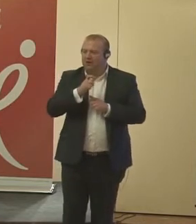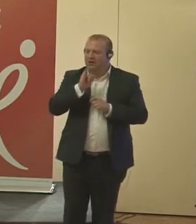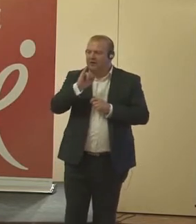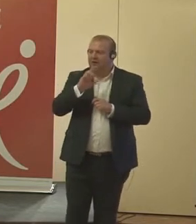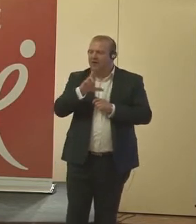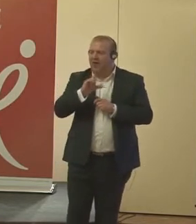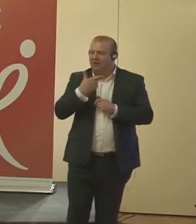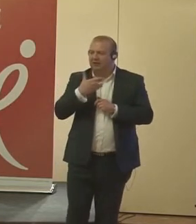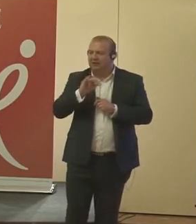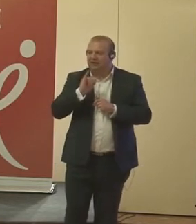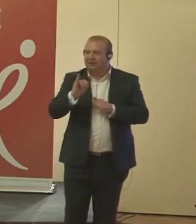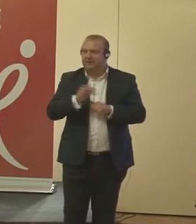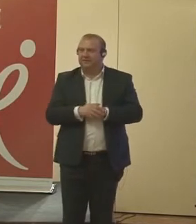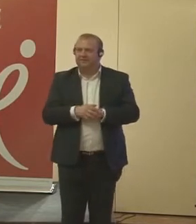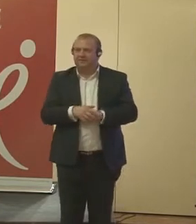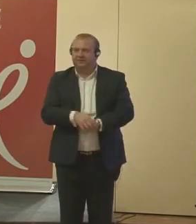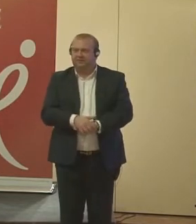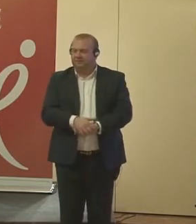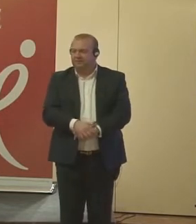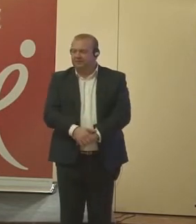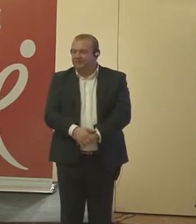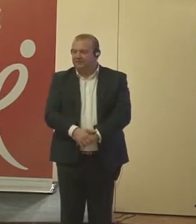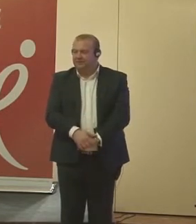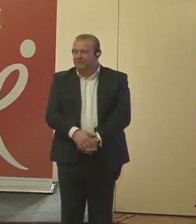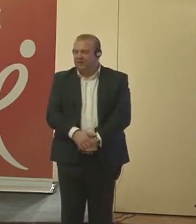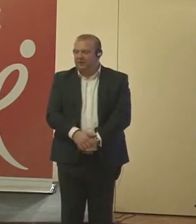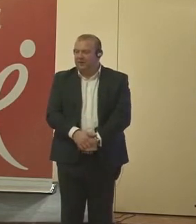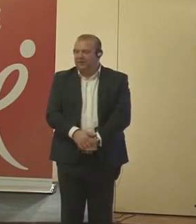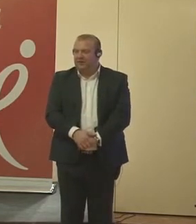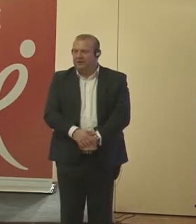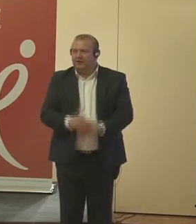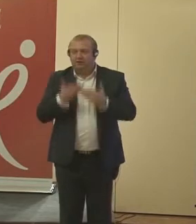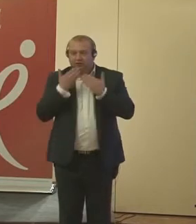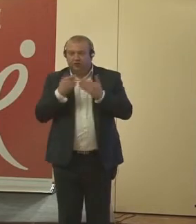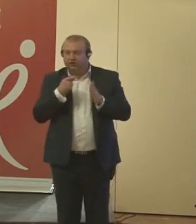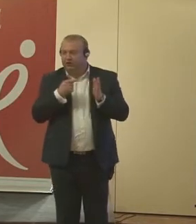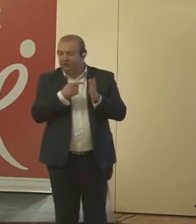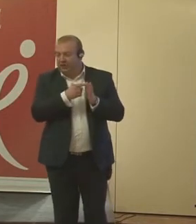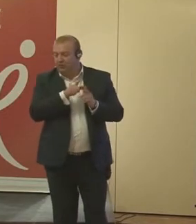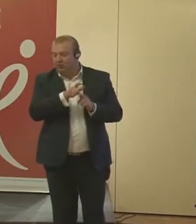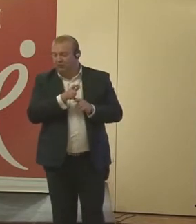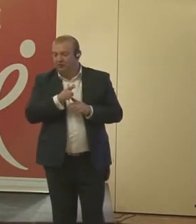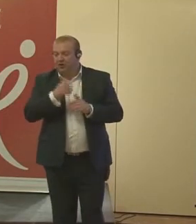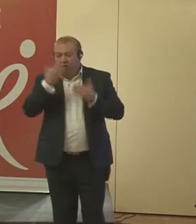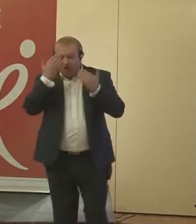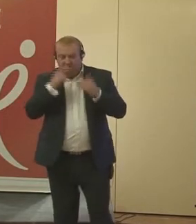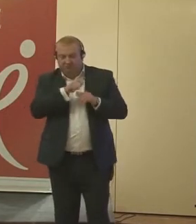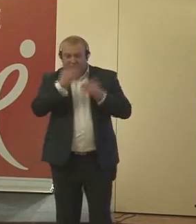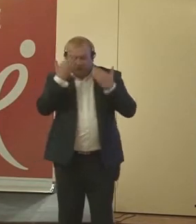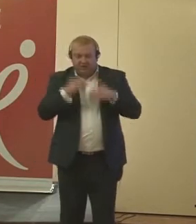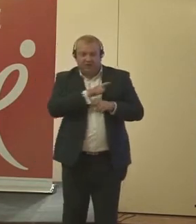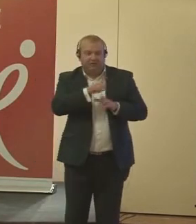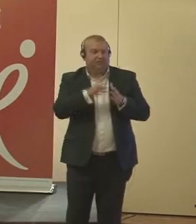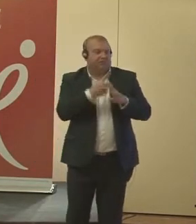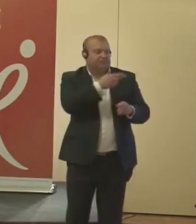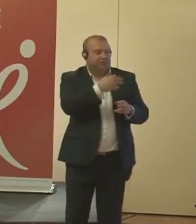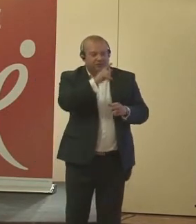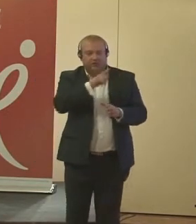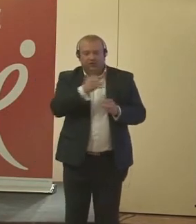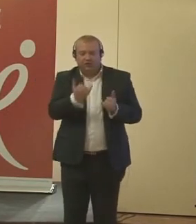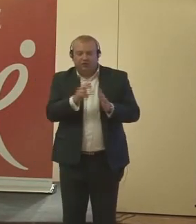they have access in Portugal to an online community. So the teachers also share experiences on the online community of